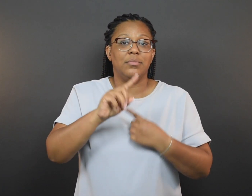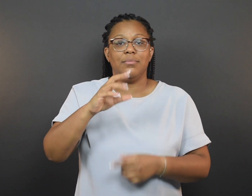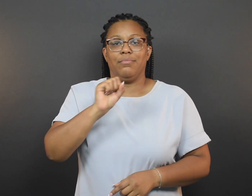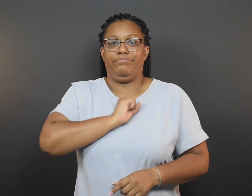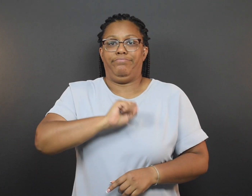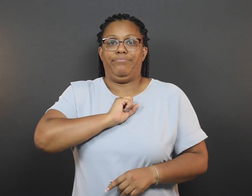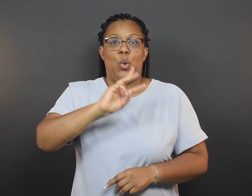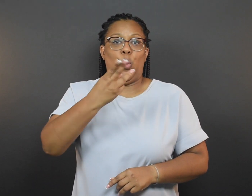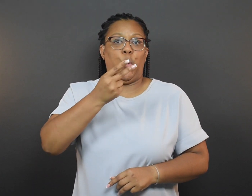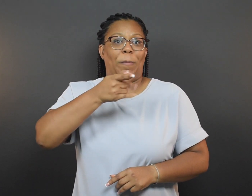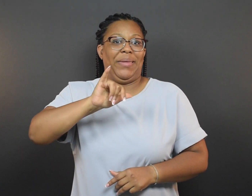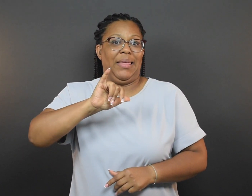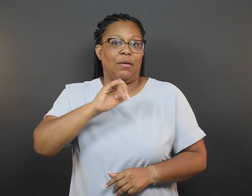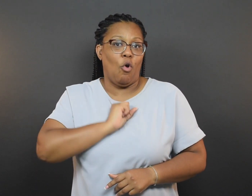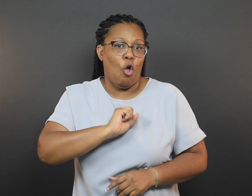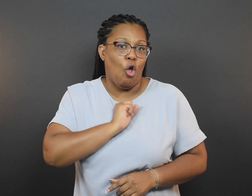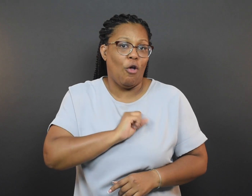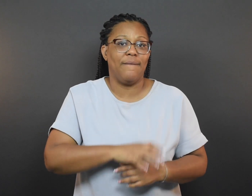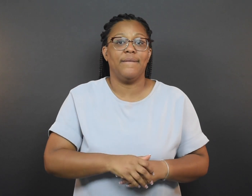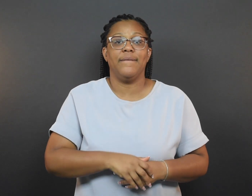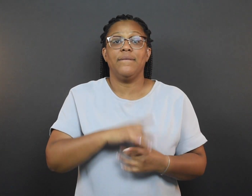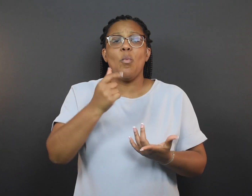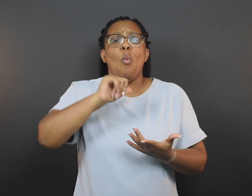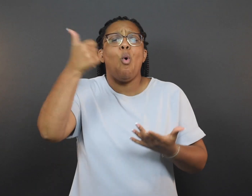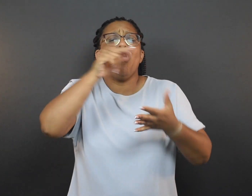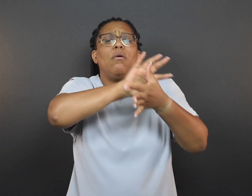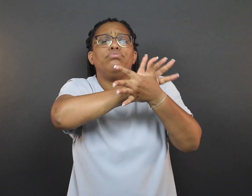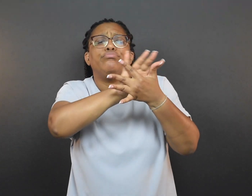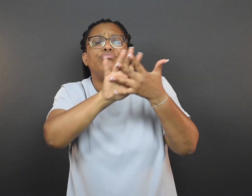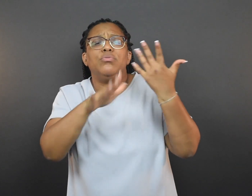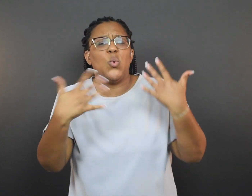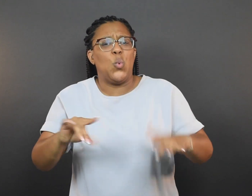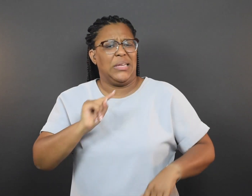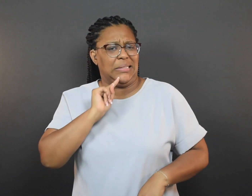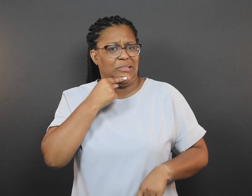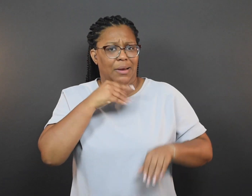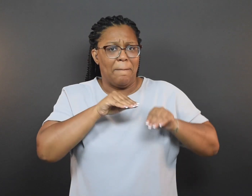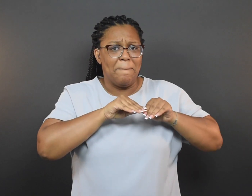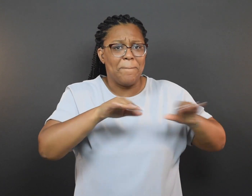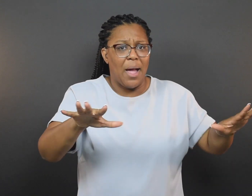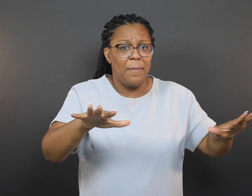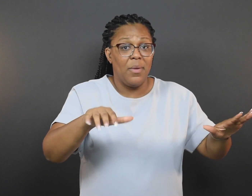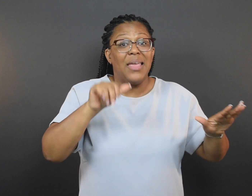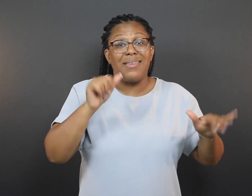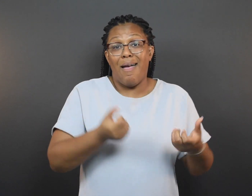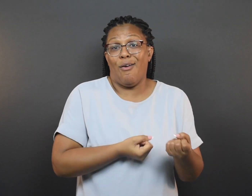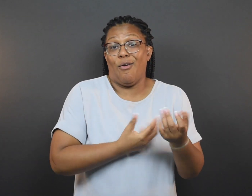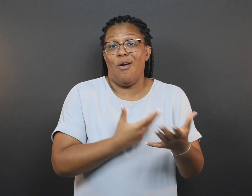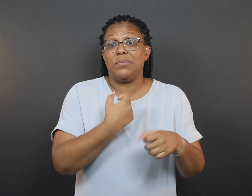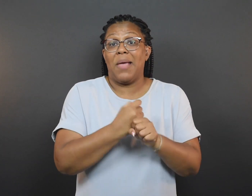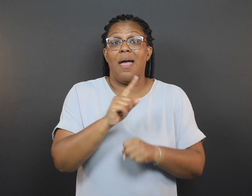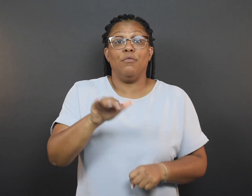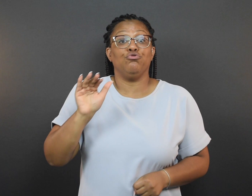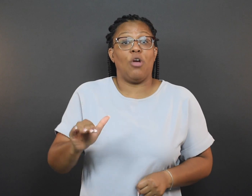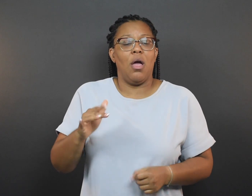cough, and others are extremely contagious and can make a child very